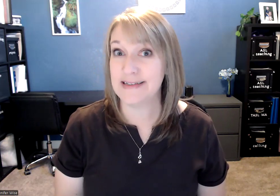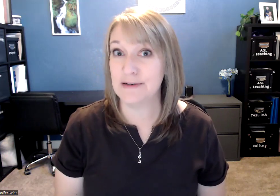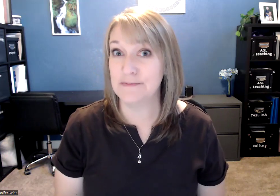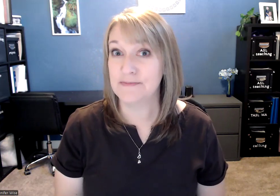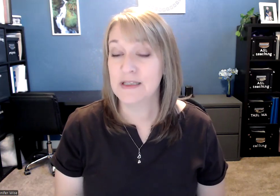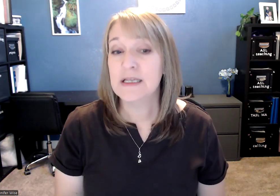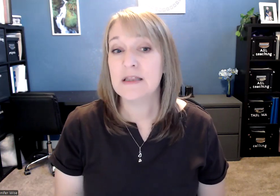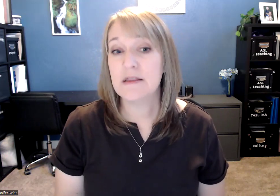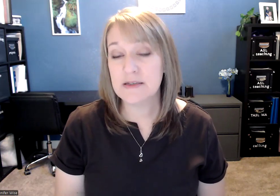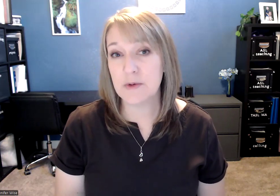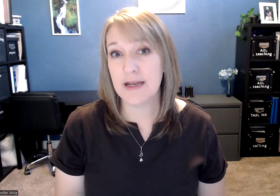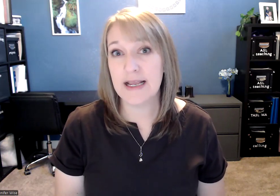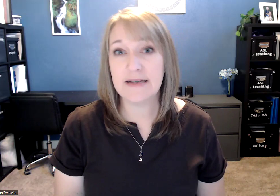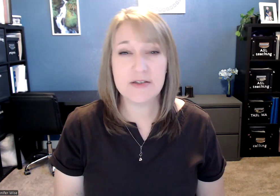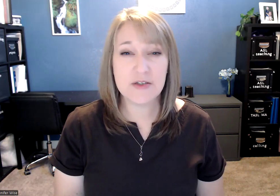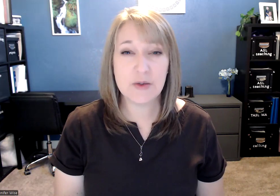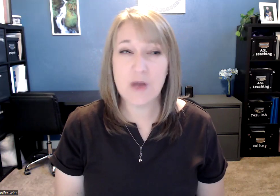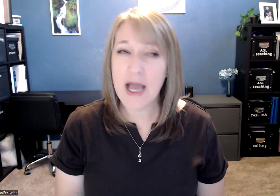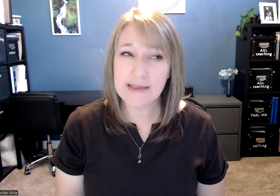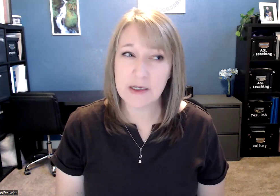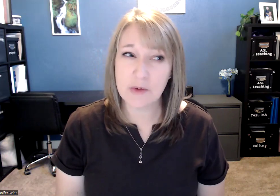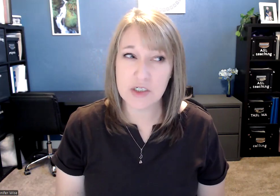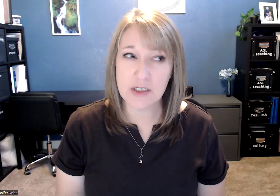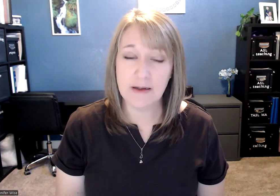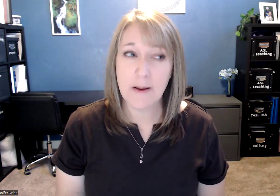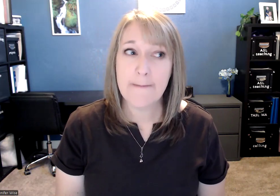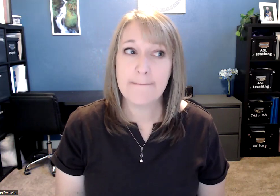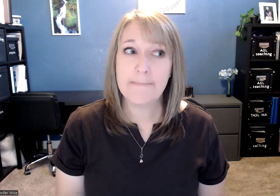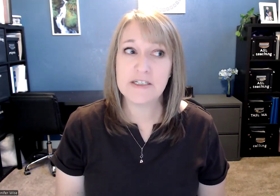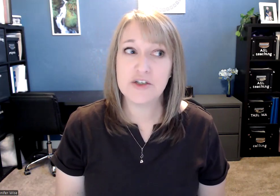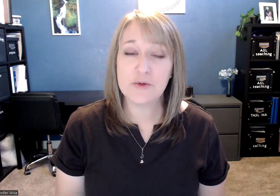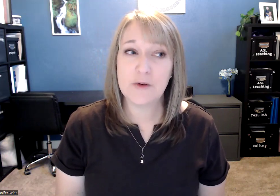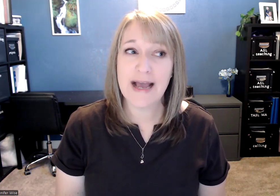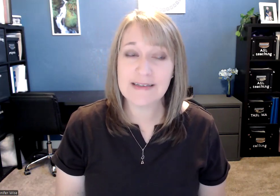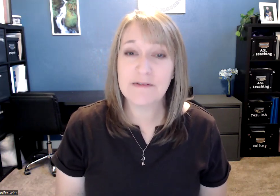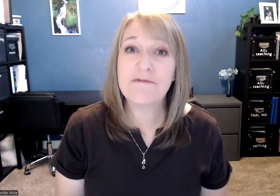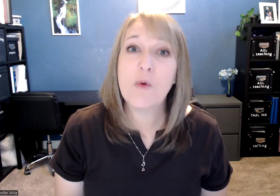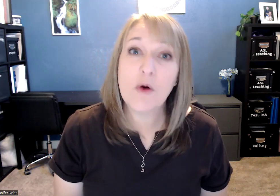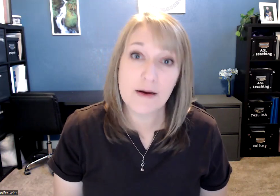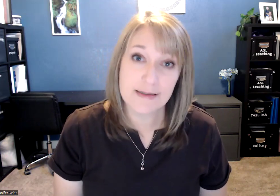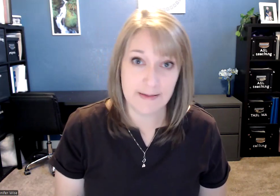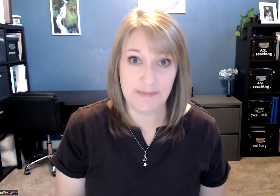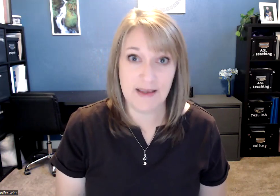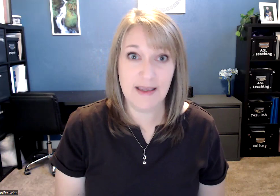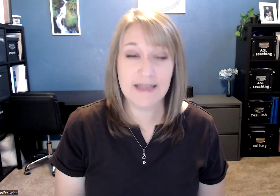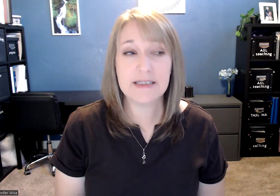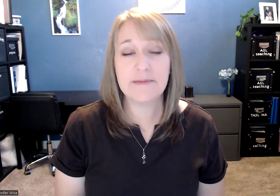ASL. This one is to not ask a question, but to ask for something. It's to